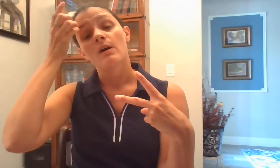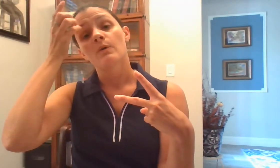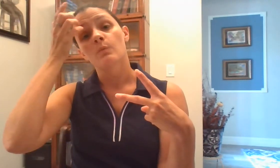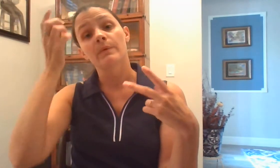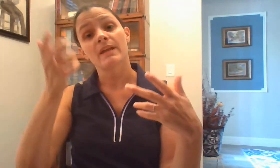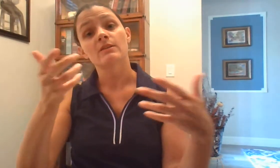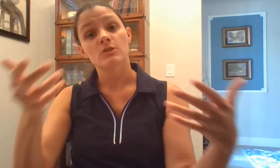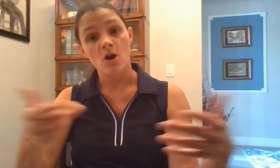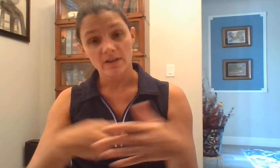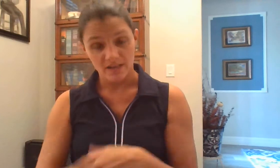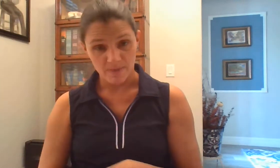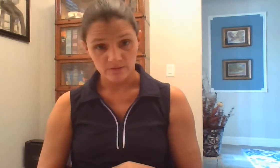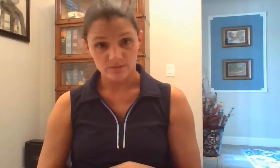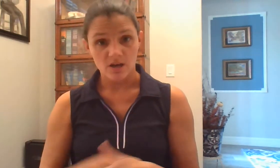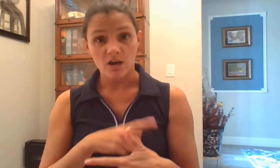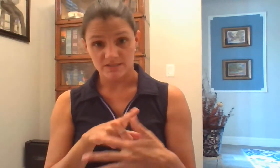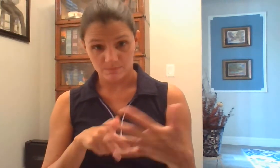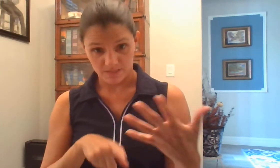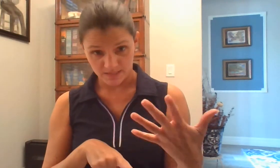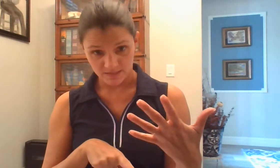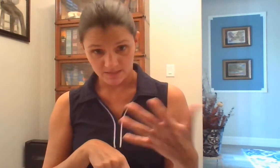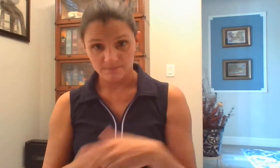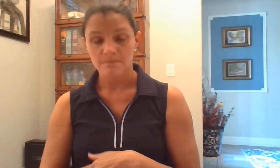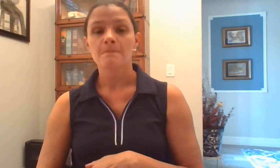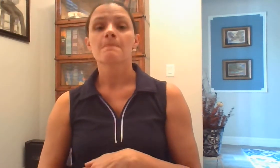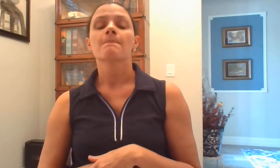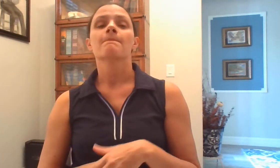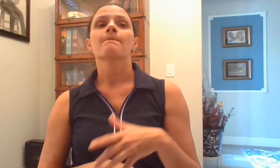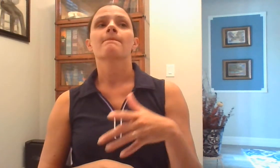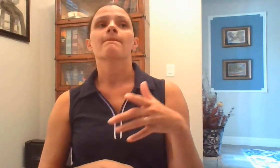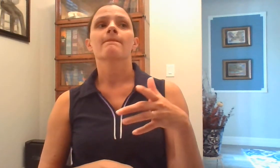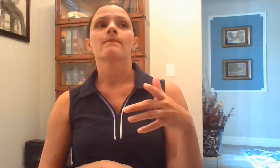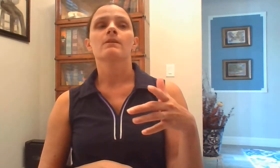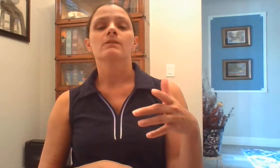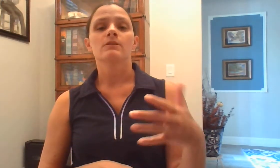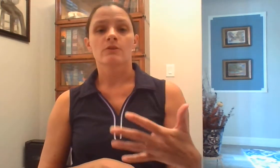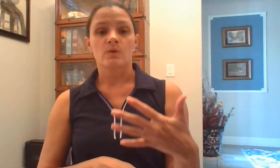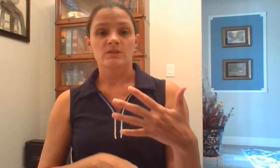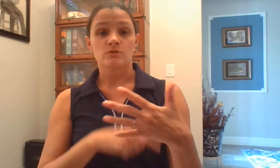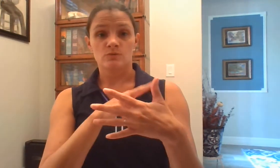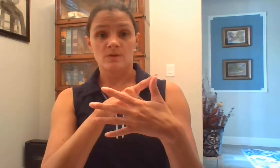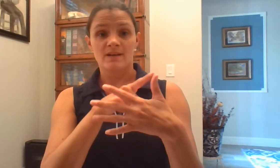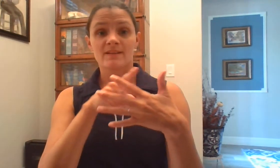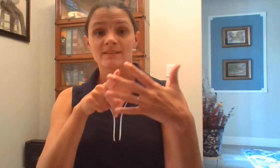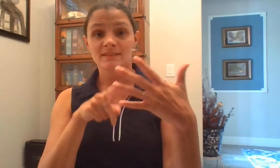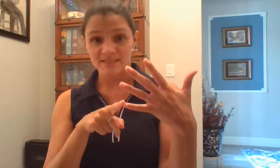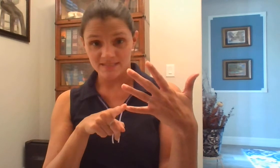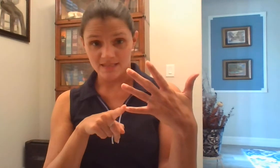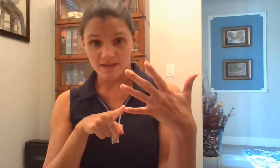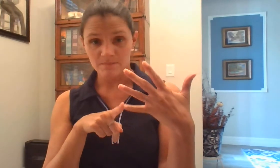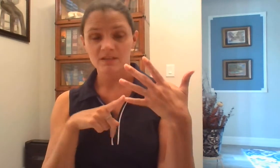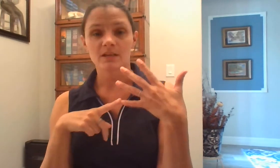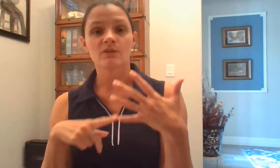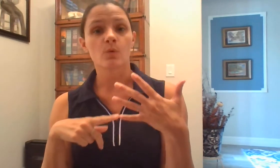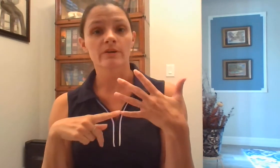When we get into talking about our siblings, you're going to list them in order